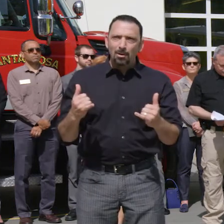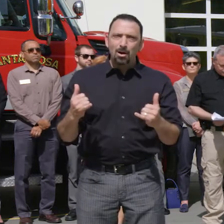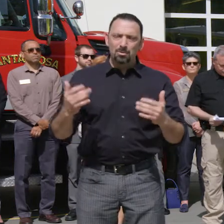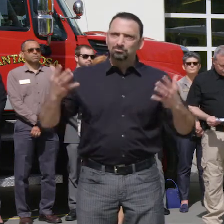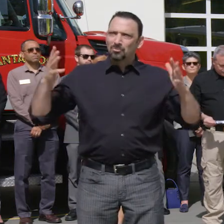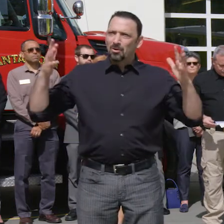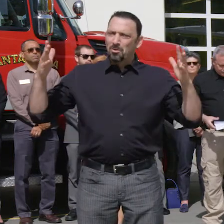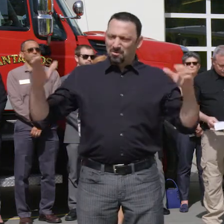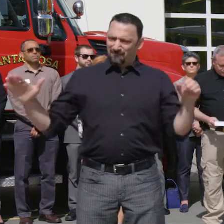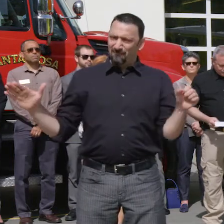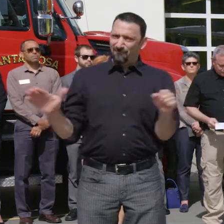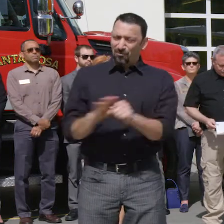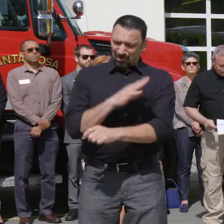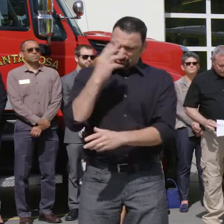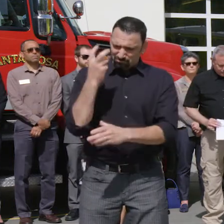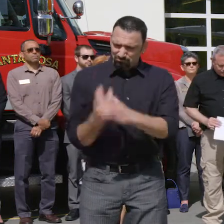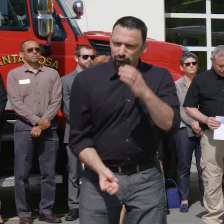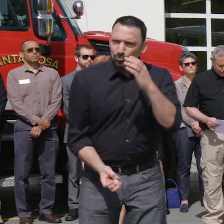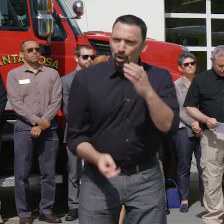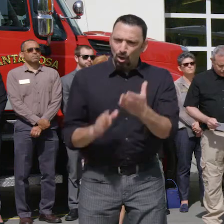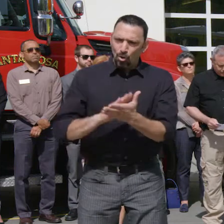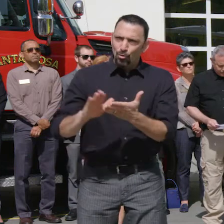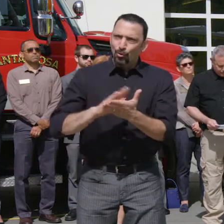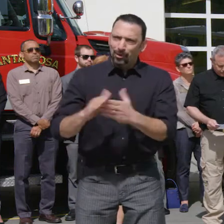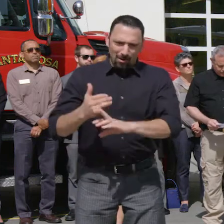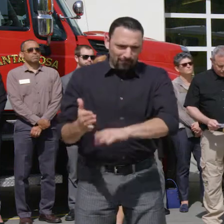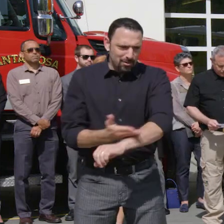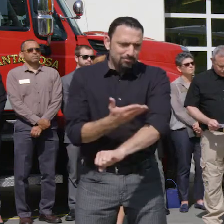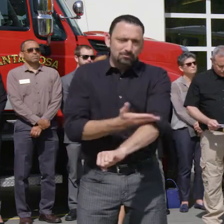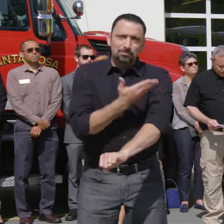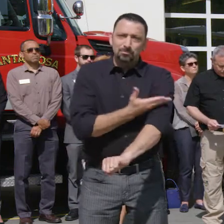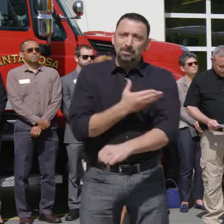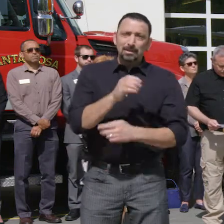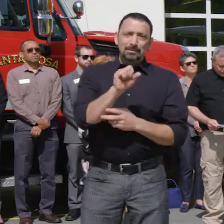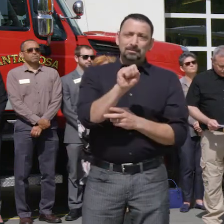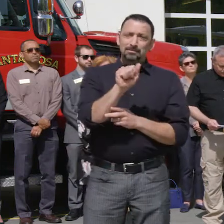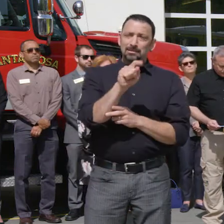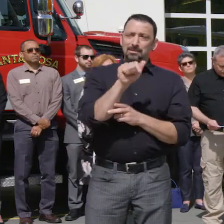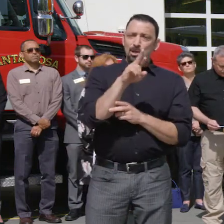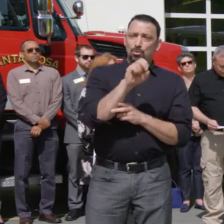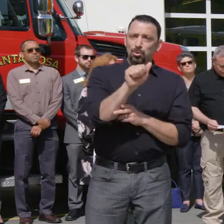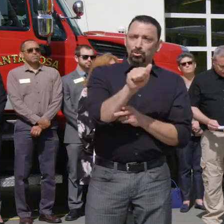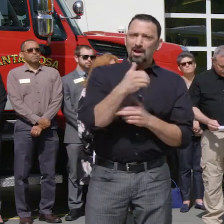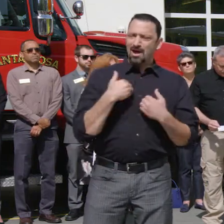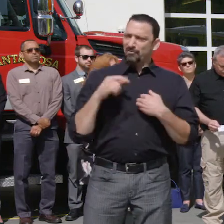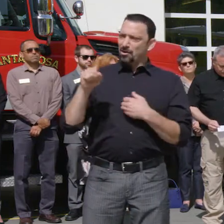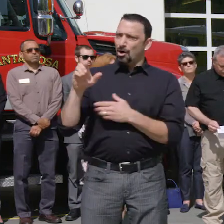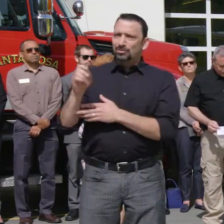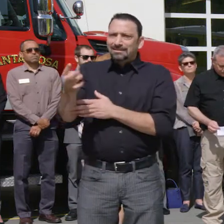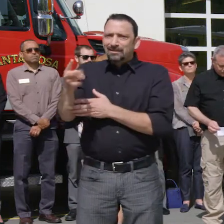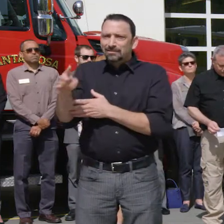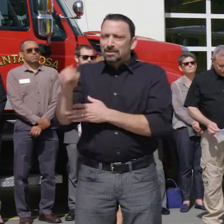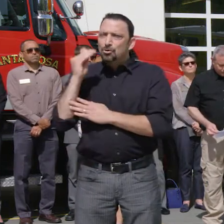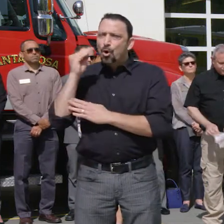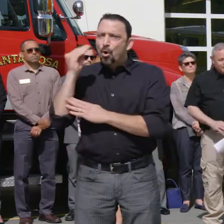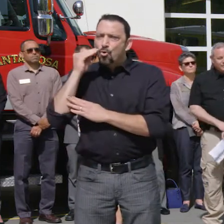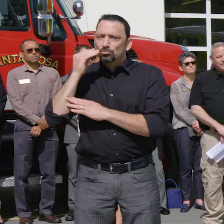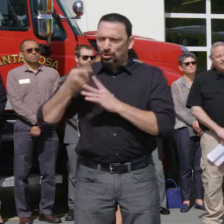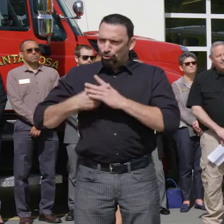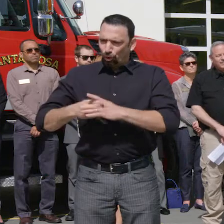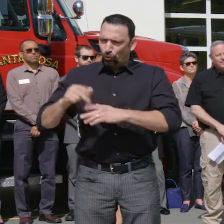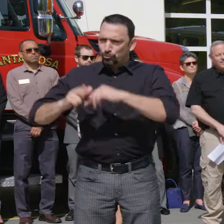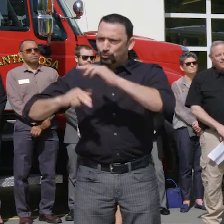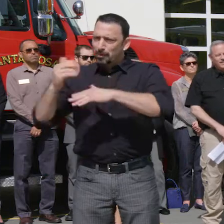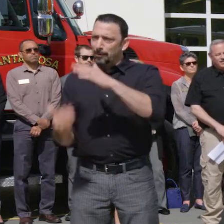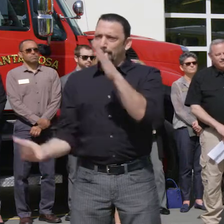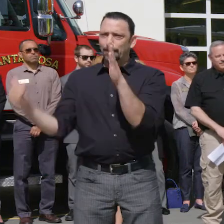point. In Santa Rosa, we have 117 homes under construction, rebuilds of homes burned